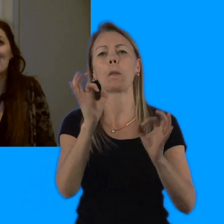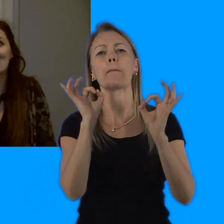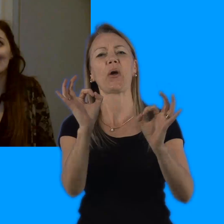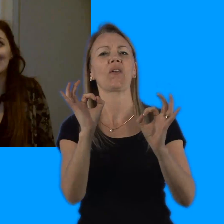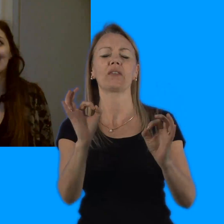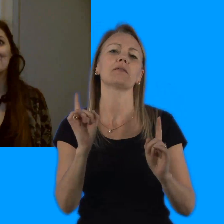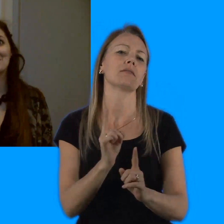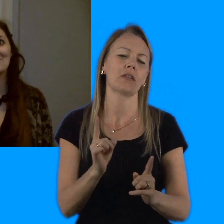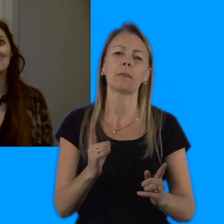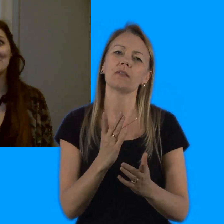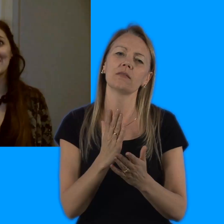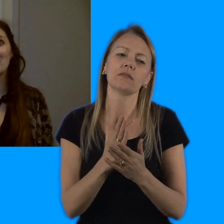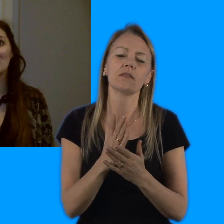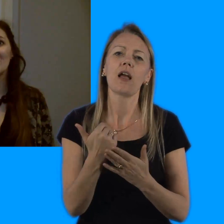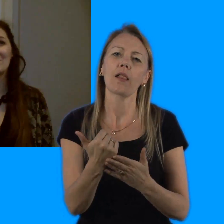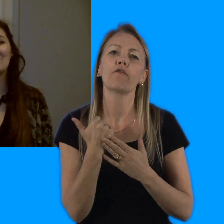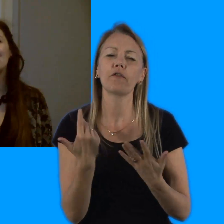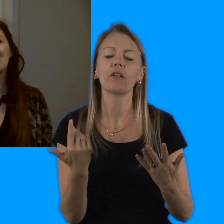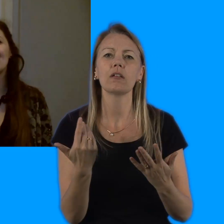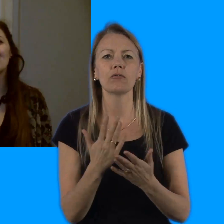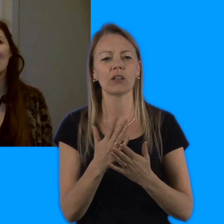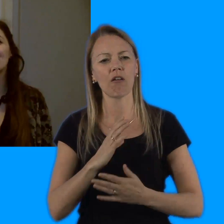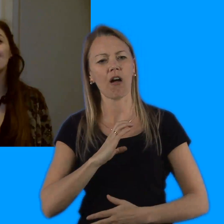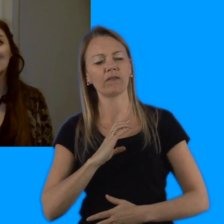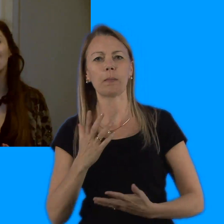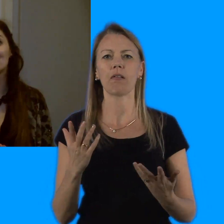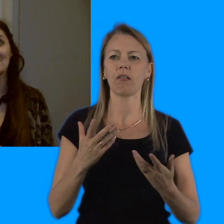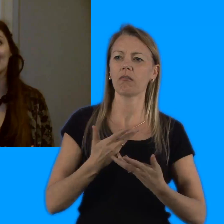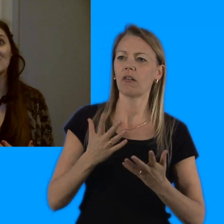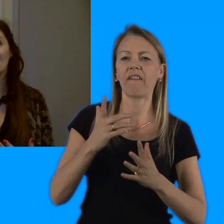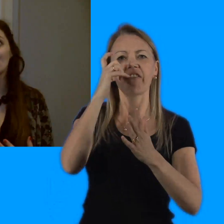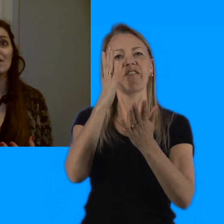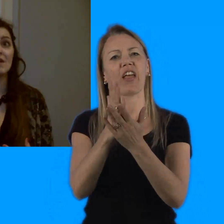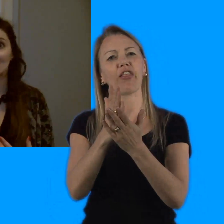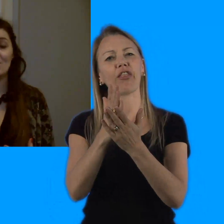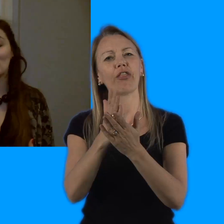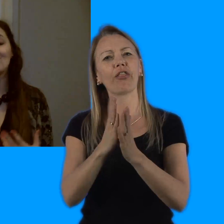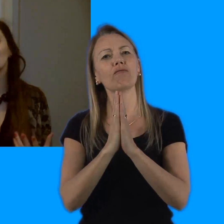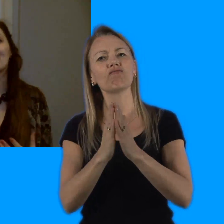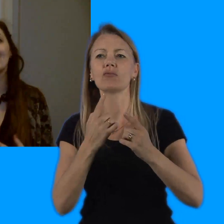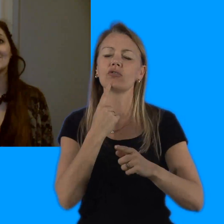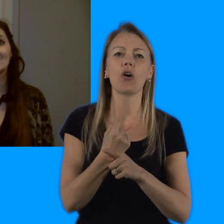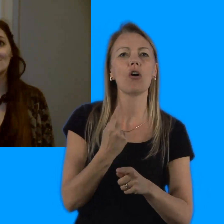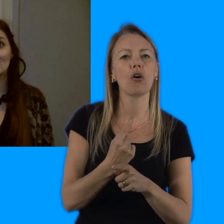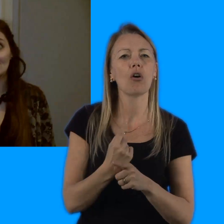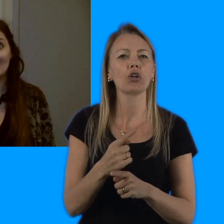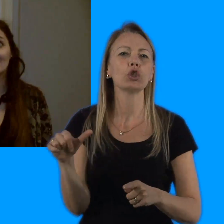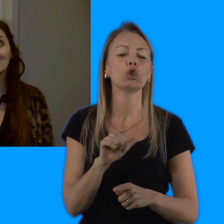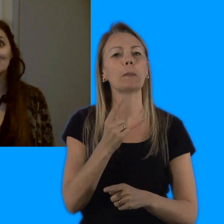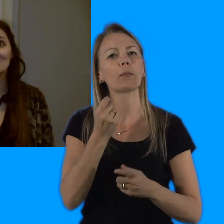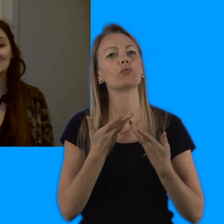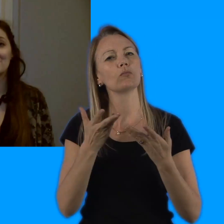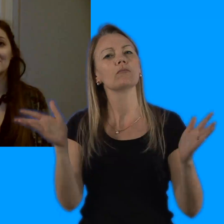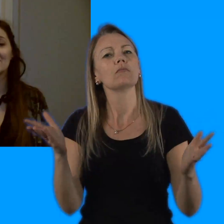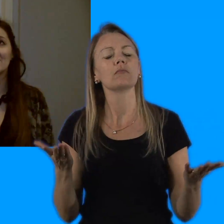everything perfect, but it would definitely be really helpful, and it would mean people could feel more comfortable about expressing their faith of whatever way that is